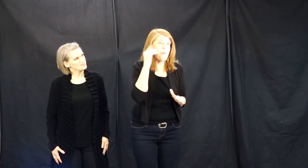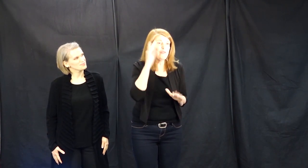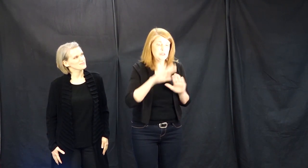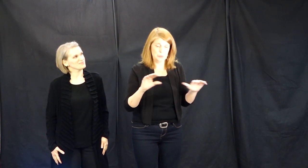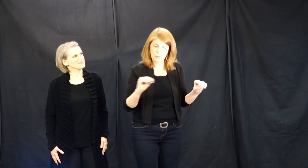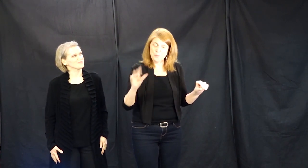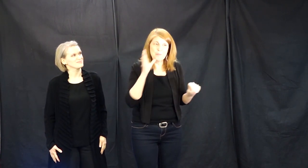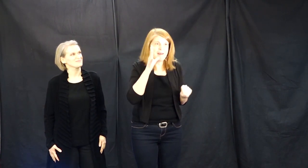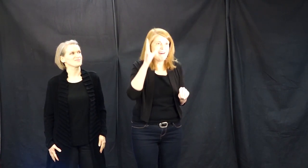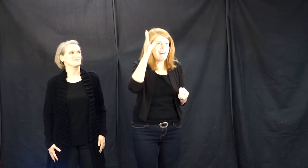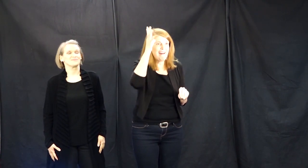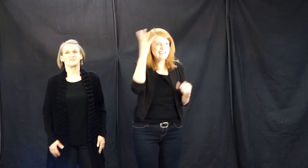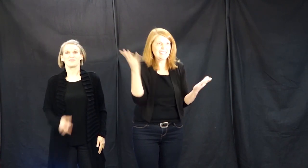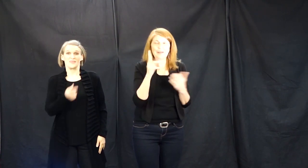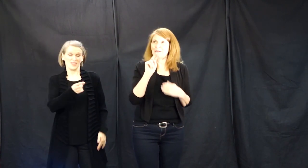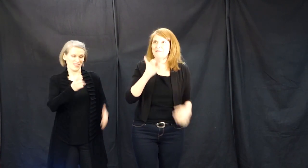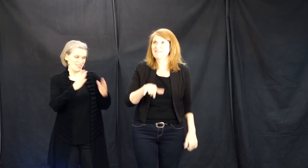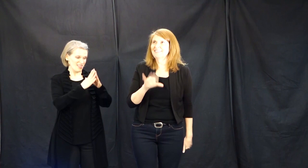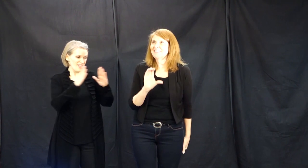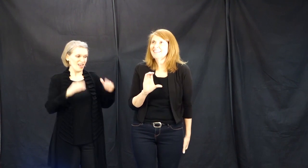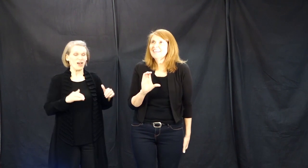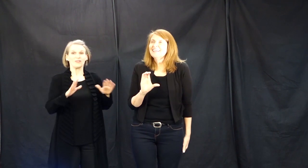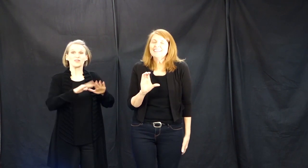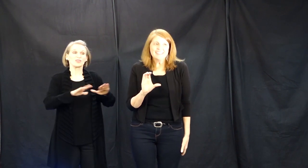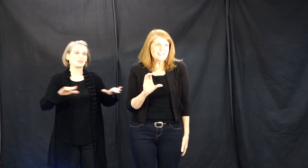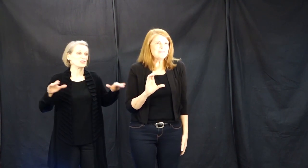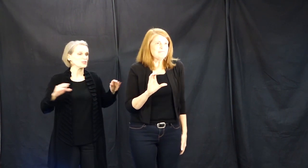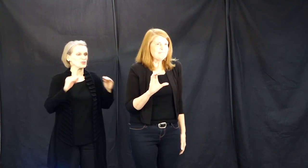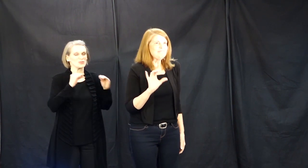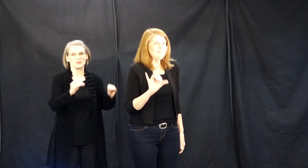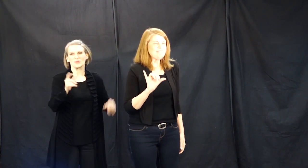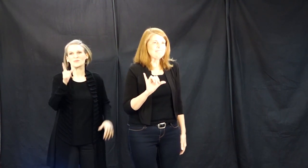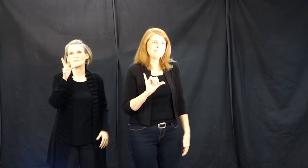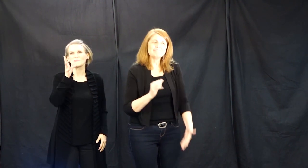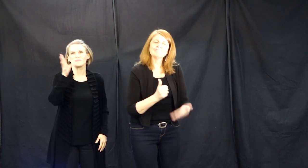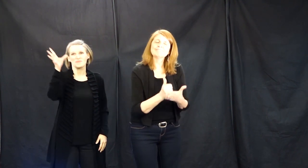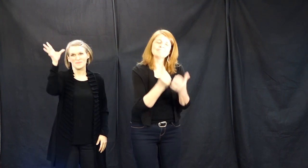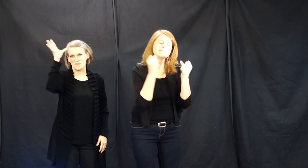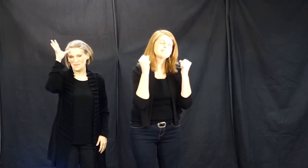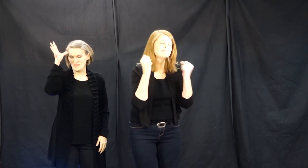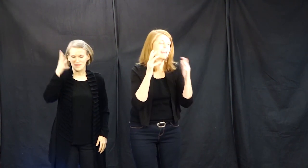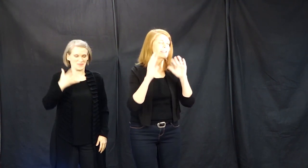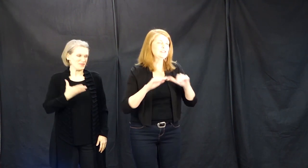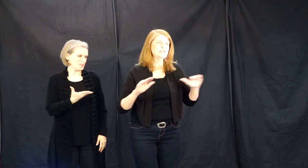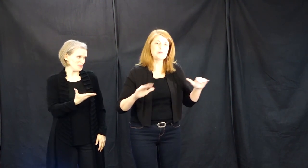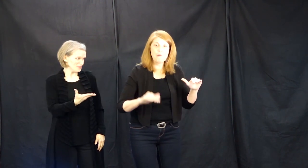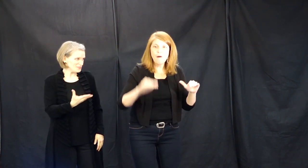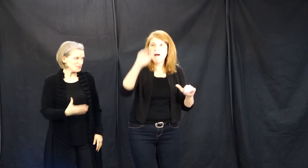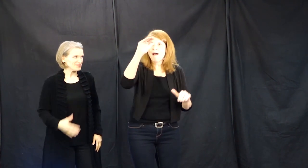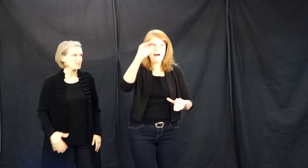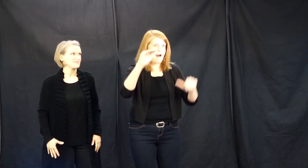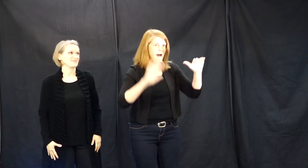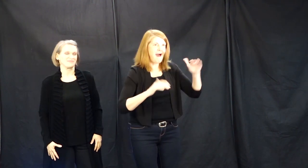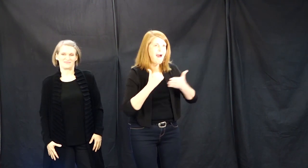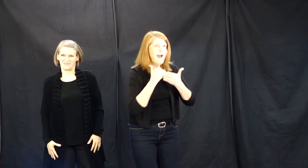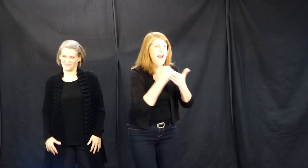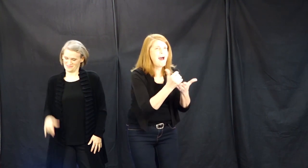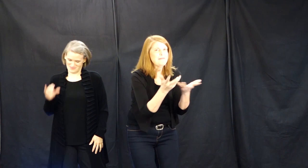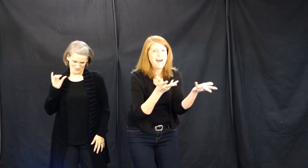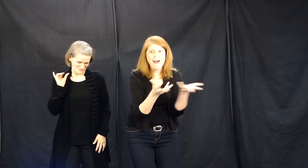City. The orphanage. We helped raise hundreds of children. I get to see them